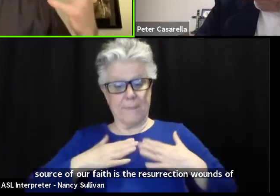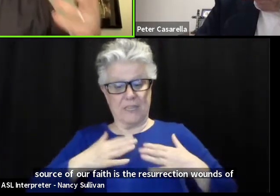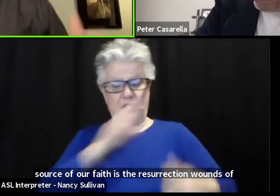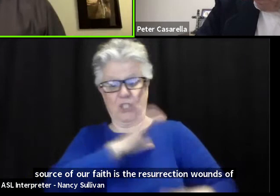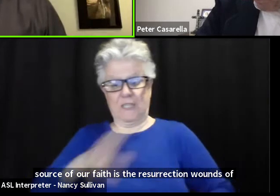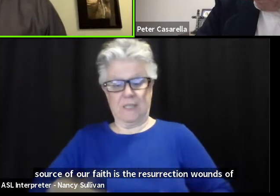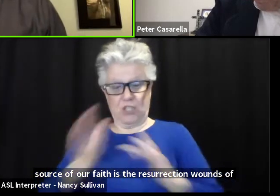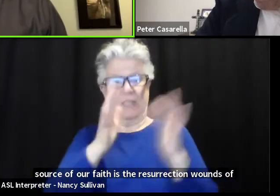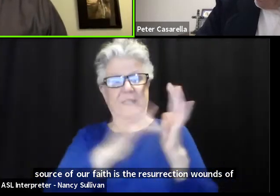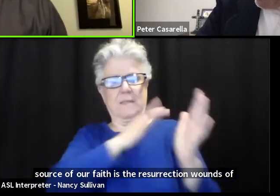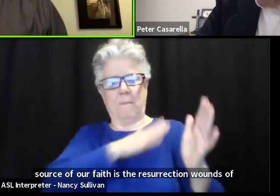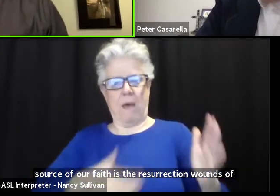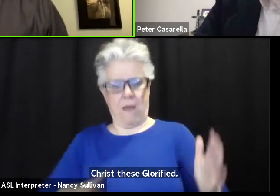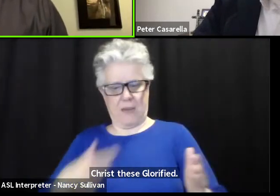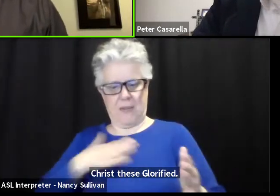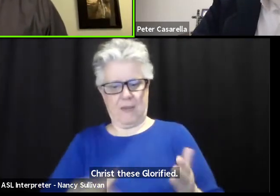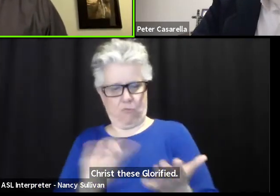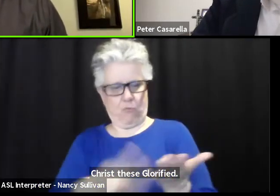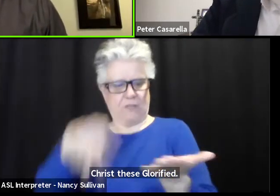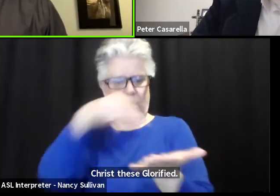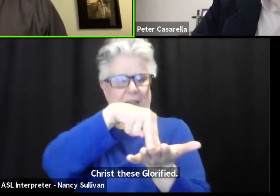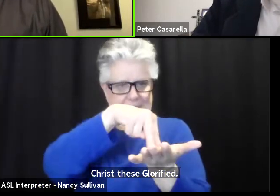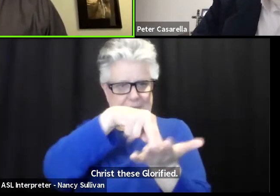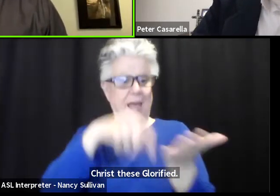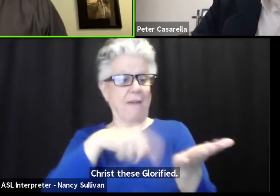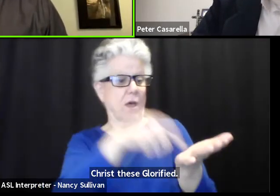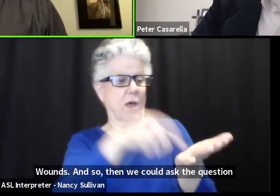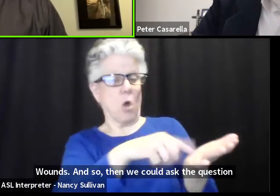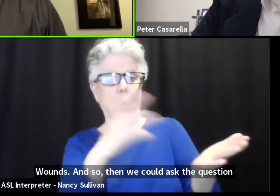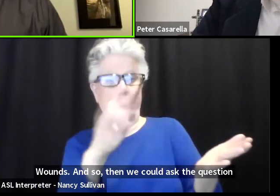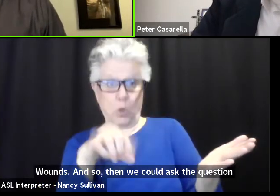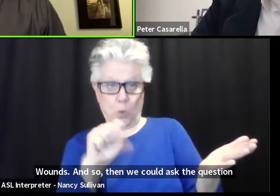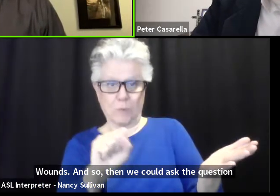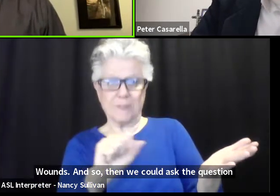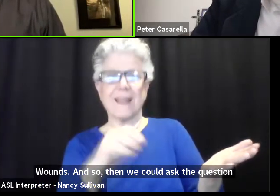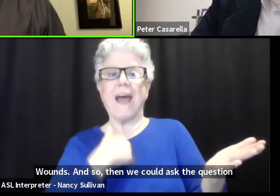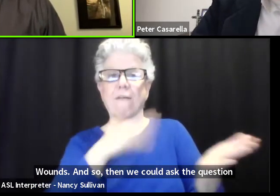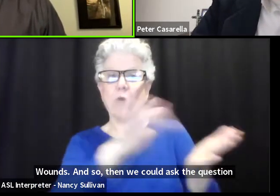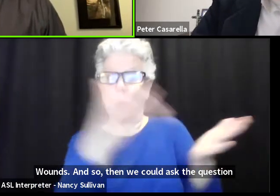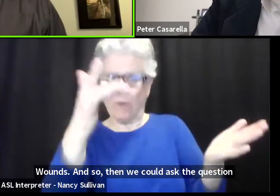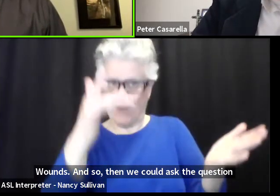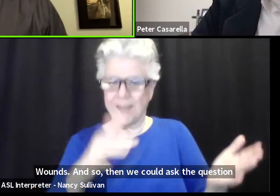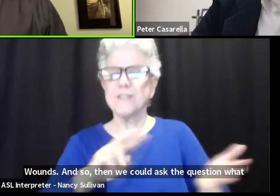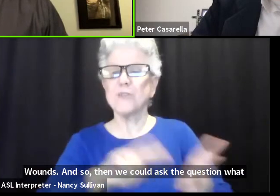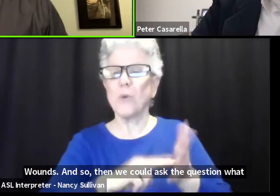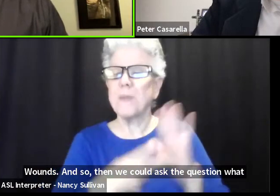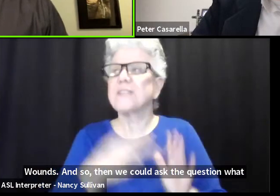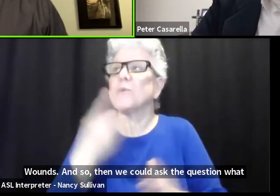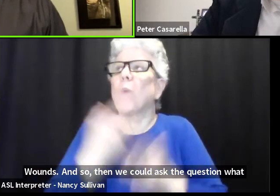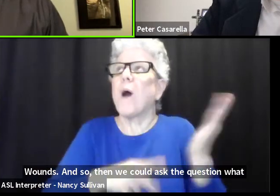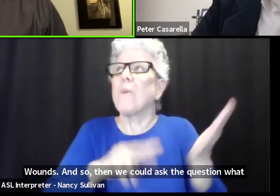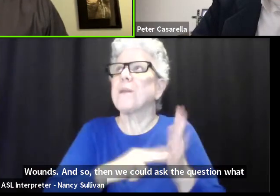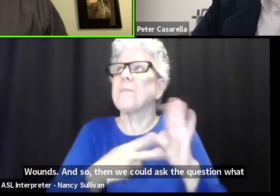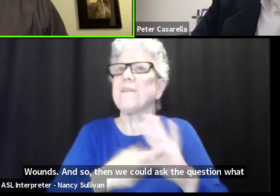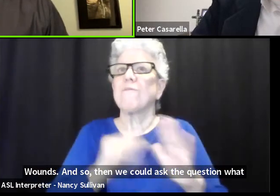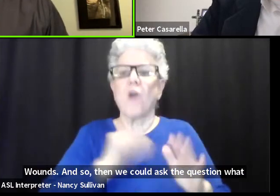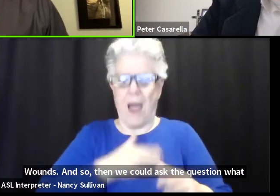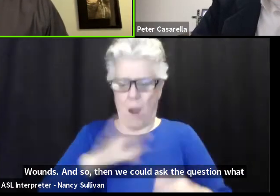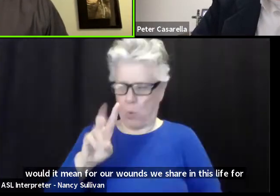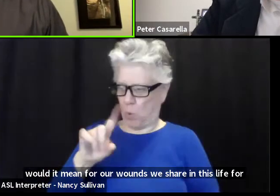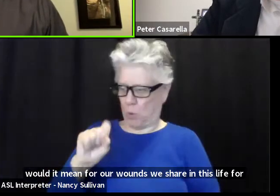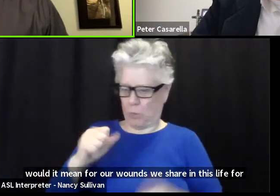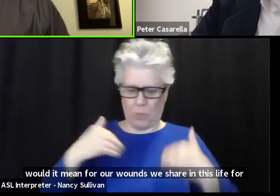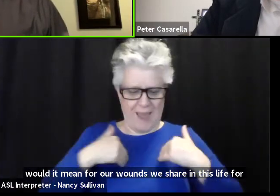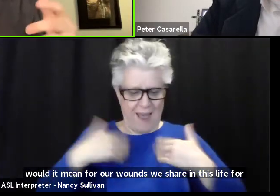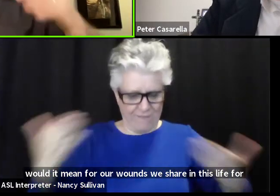these glorified wounds. And so then we could ask the question, what would it mean for the wounds we share in this life, for